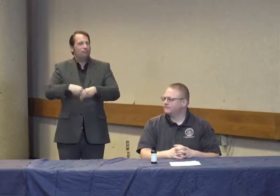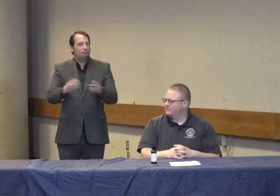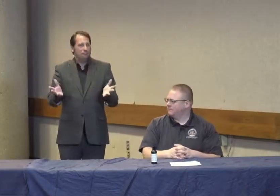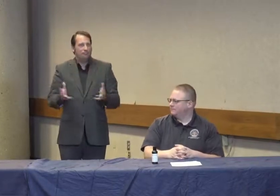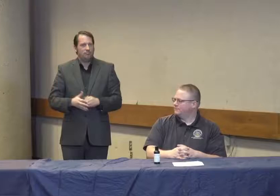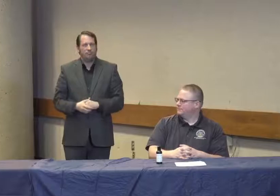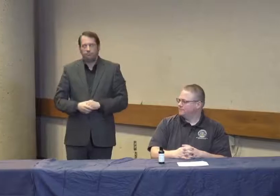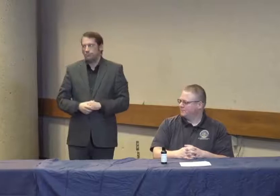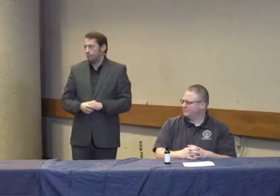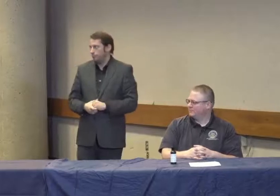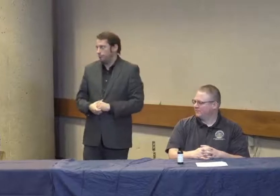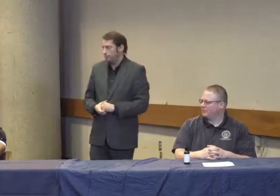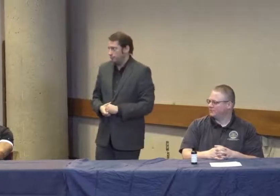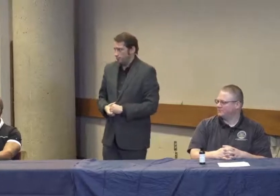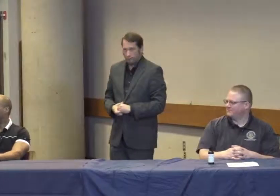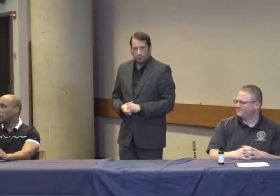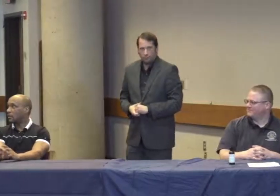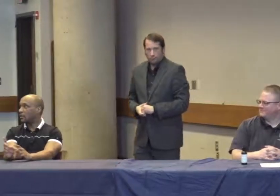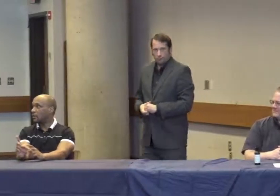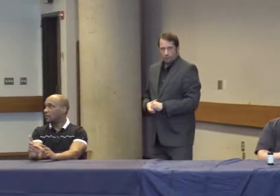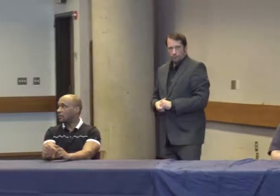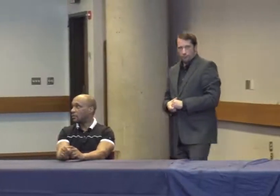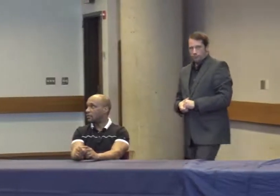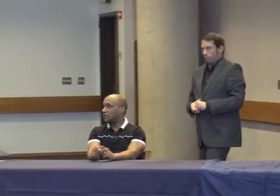that? Of course. Of